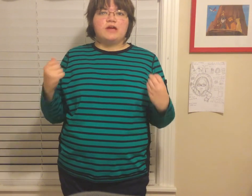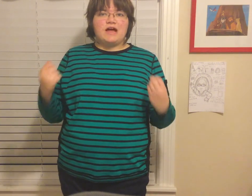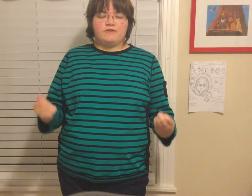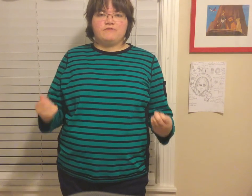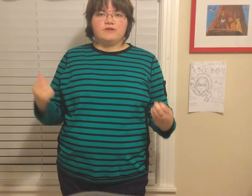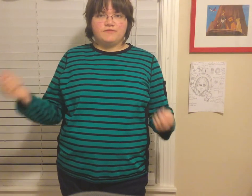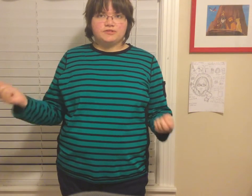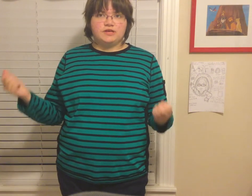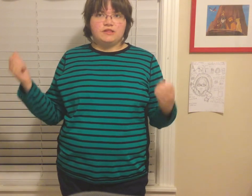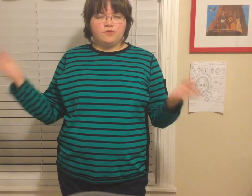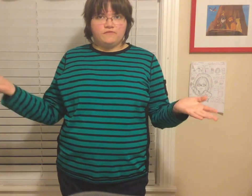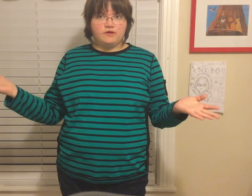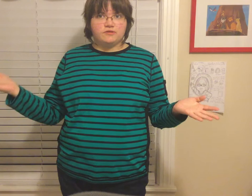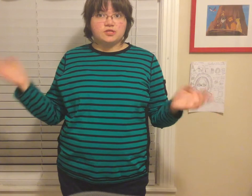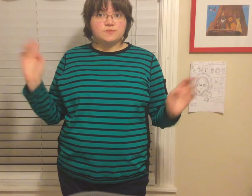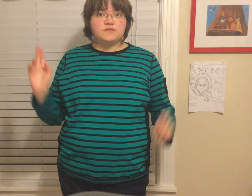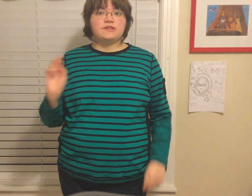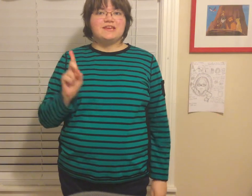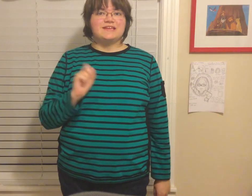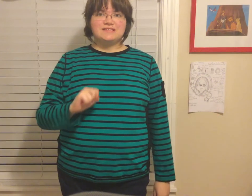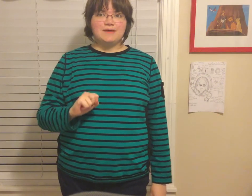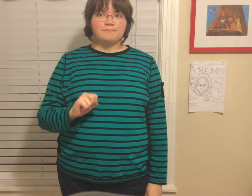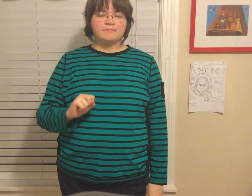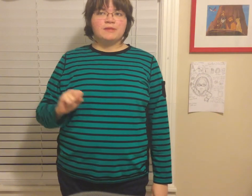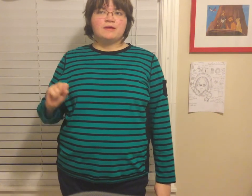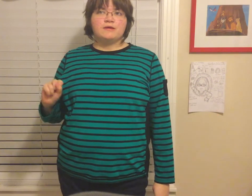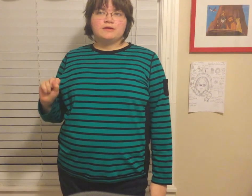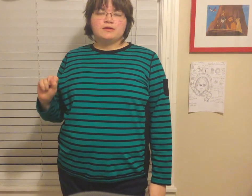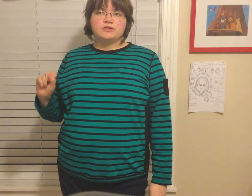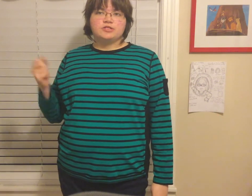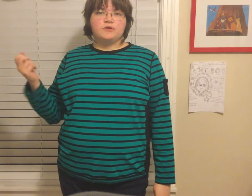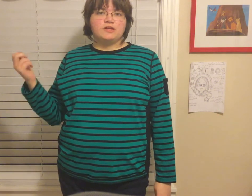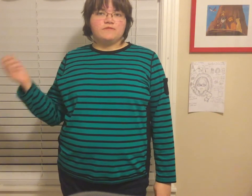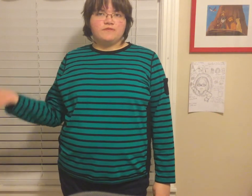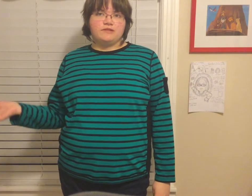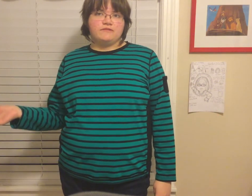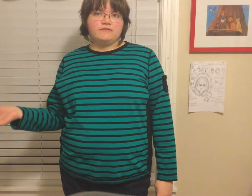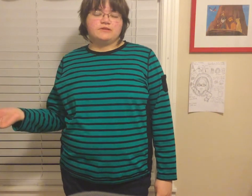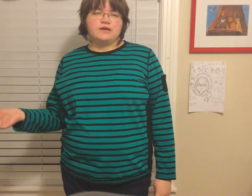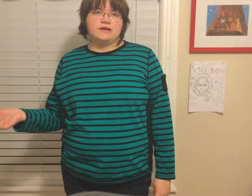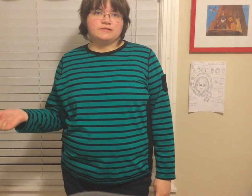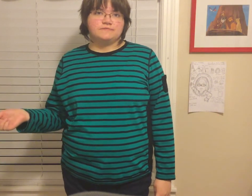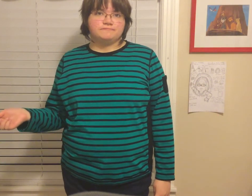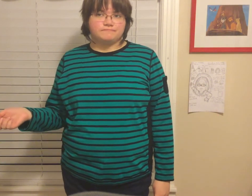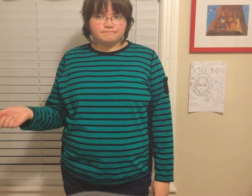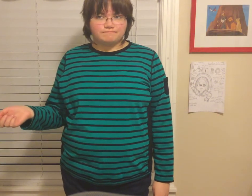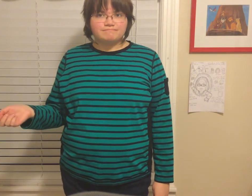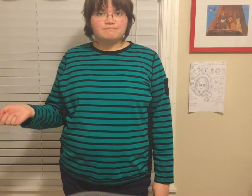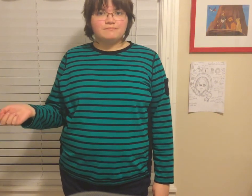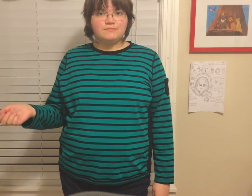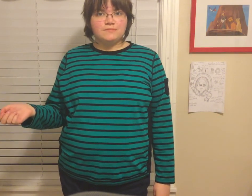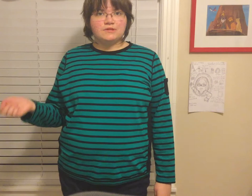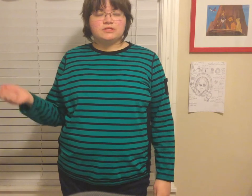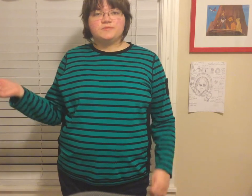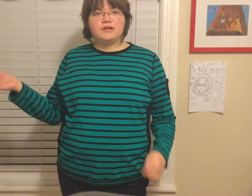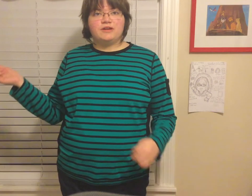advocate for diversity in the work field, specifically in STEM. She's spoken at different events, such as she's spoken at